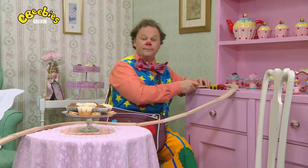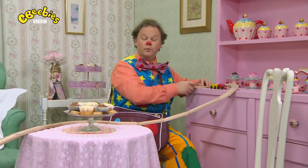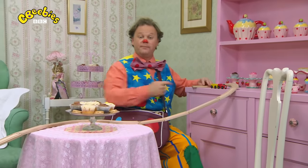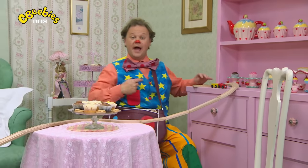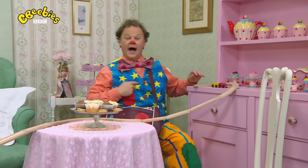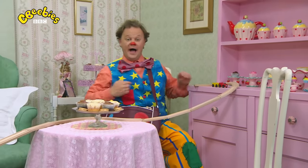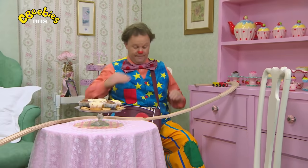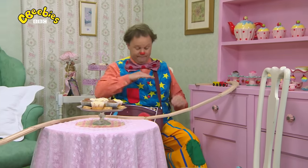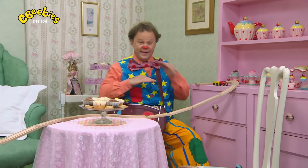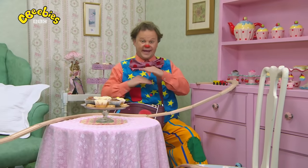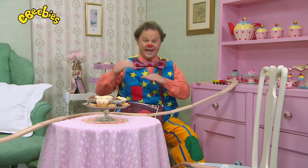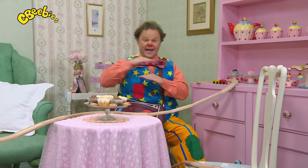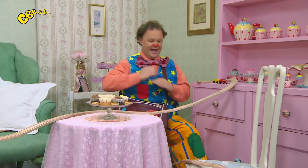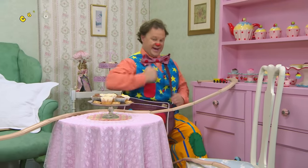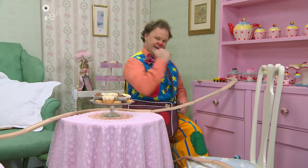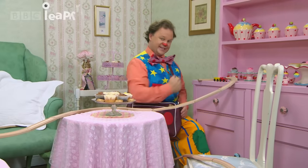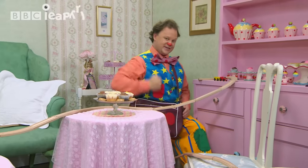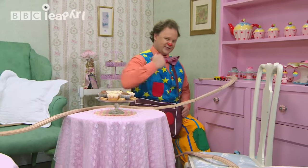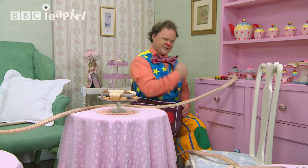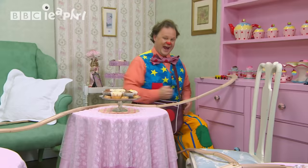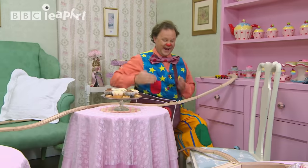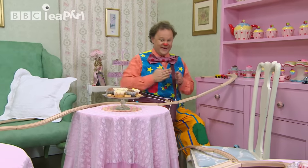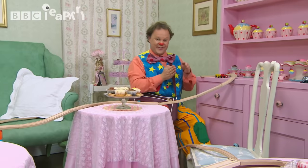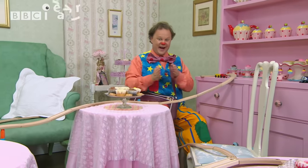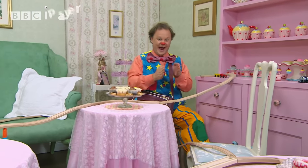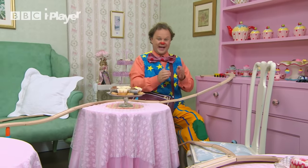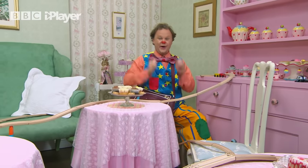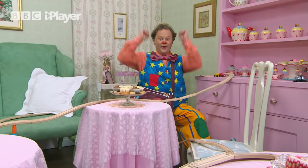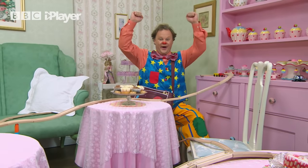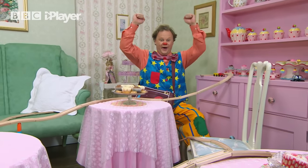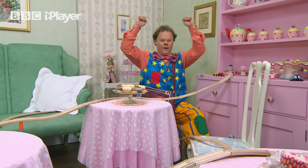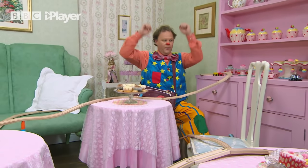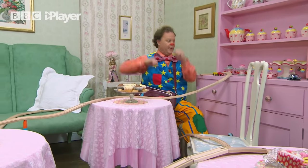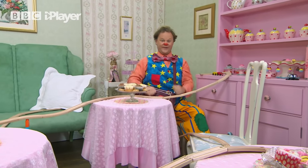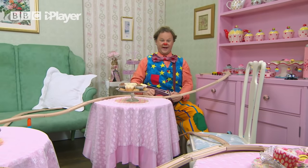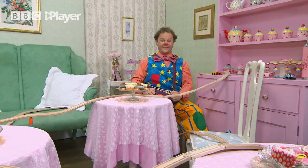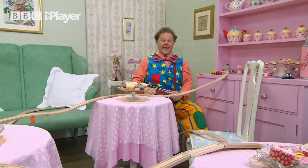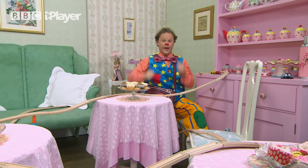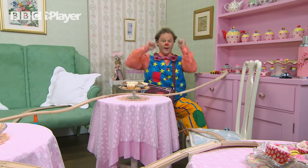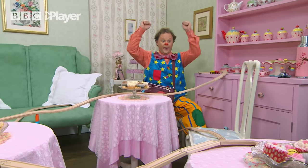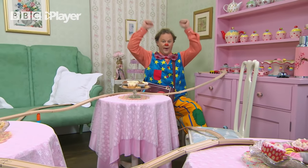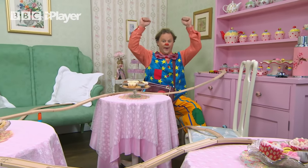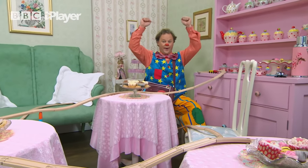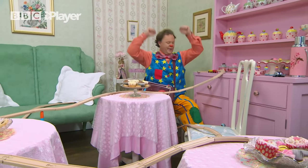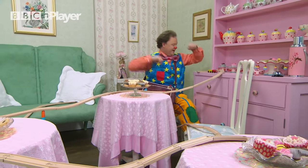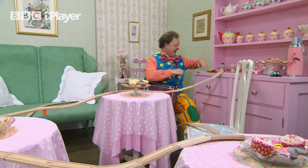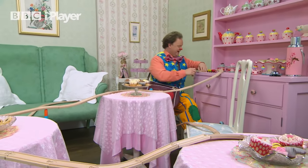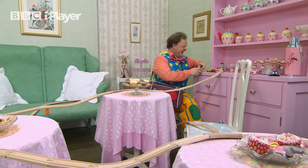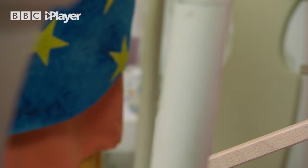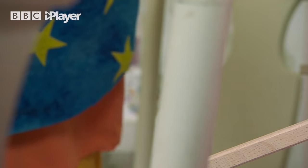well i'm building a train track or should i say all